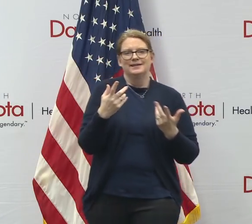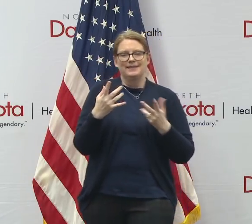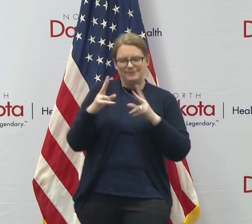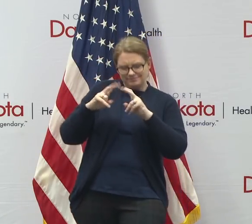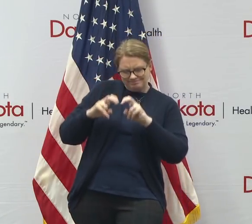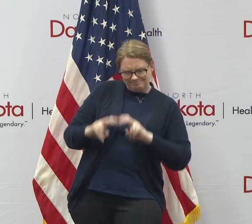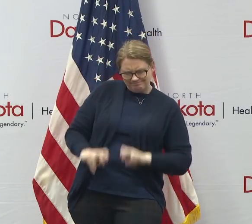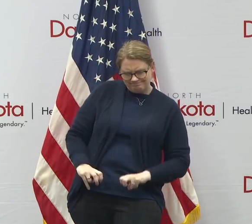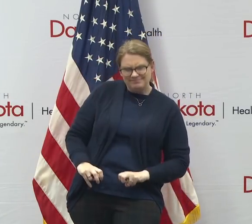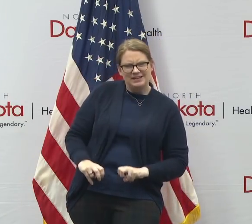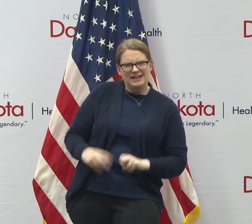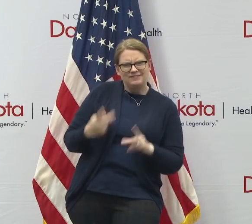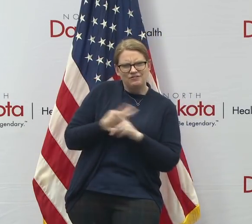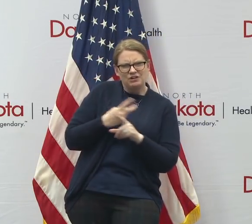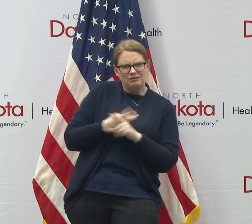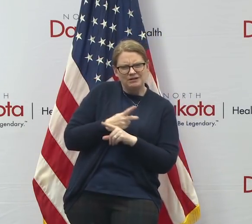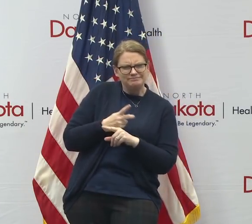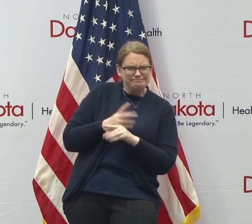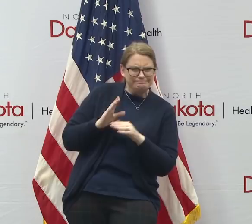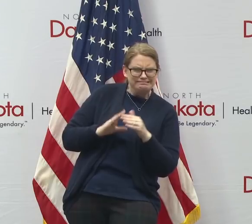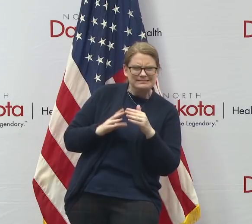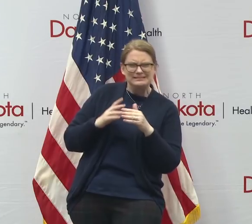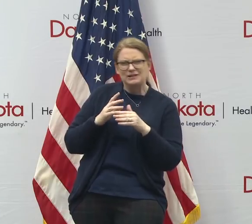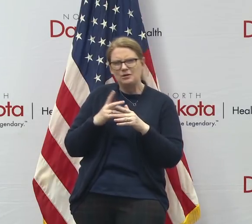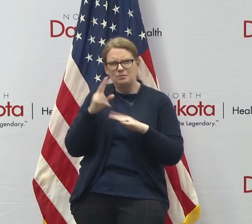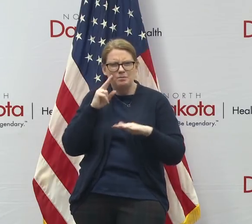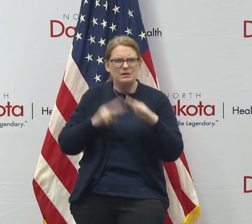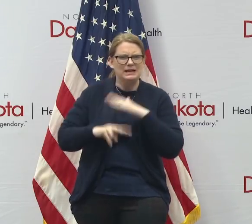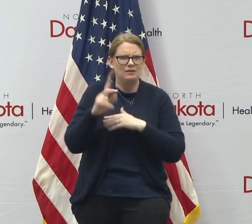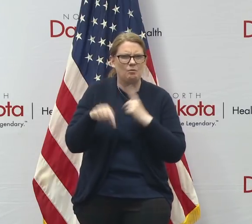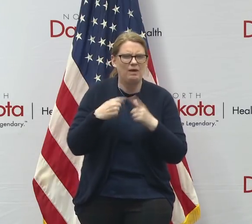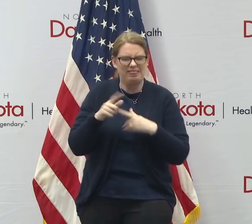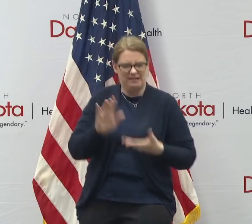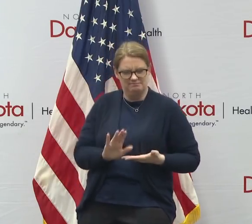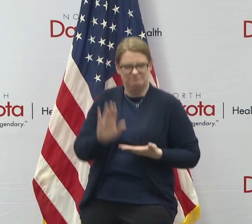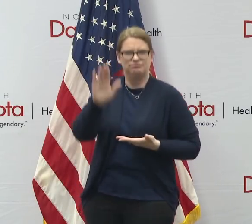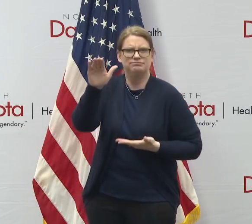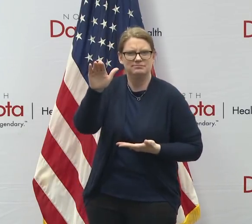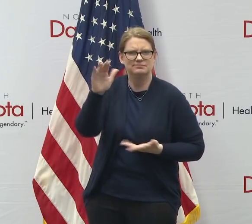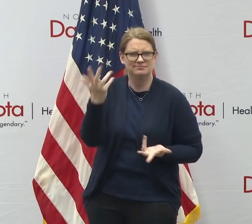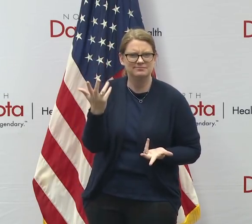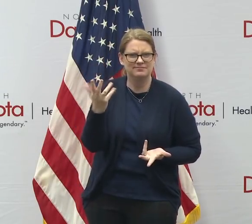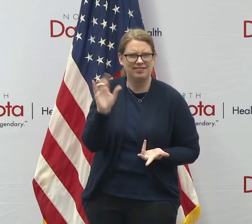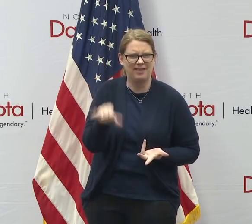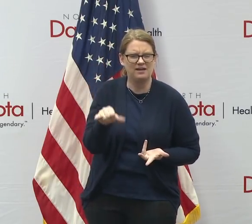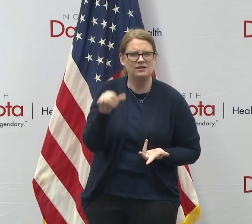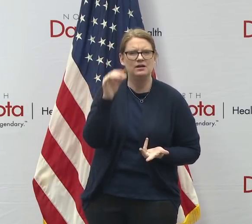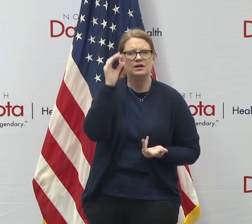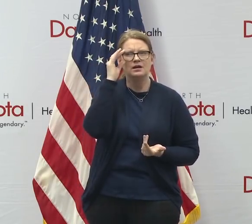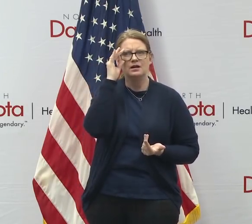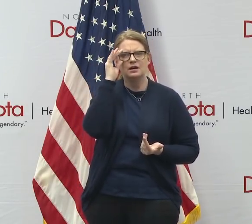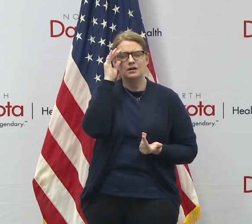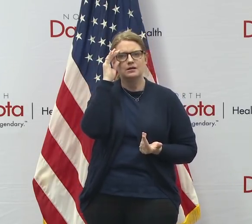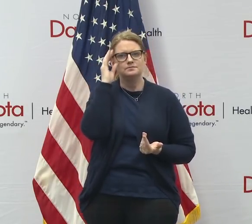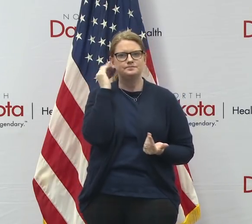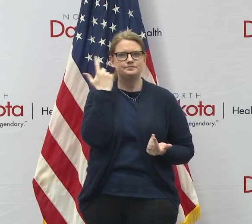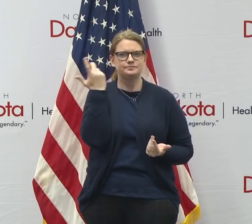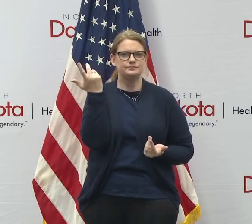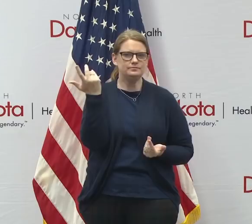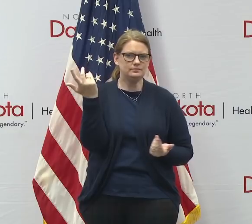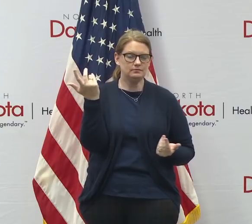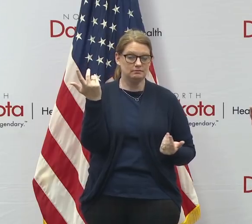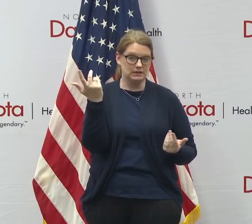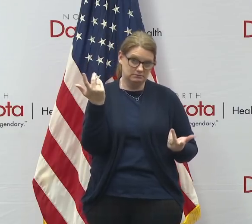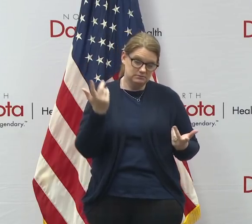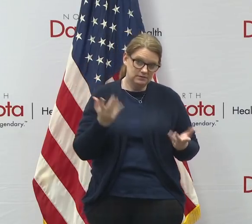we can do modeling of when we think the peak is coming, and we know that we're still